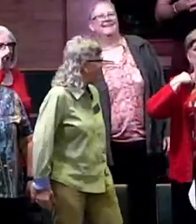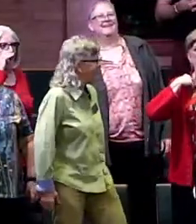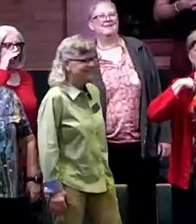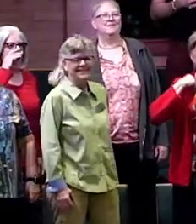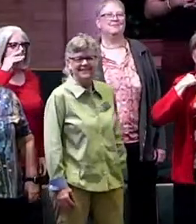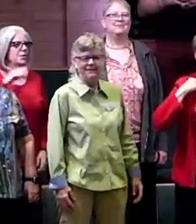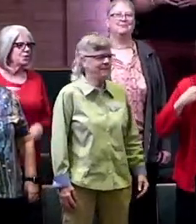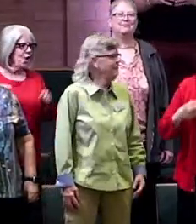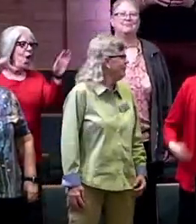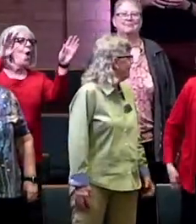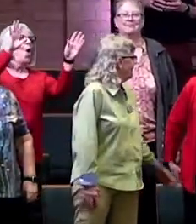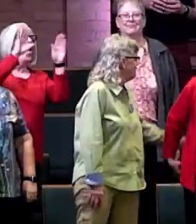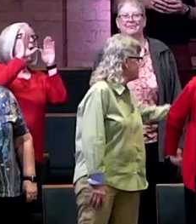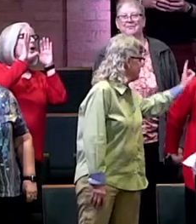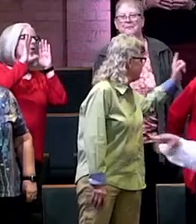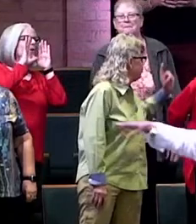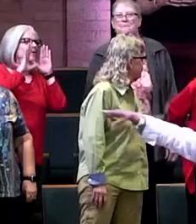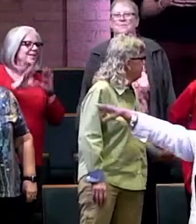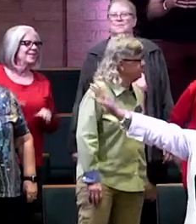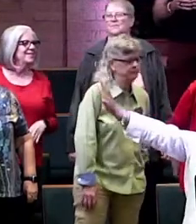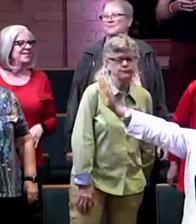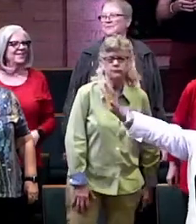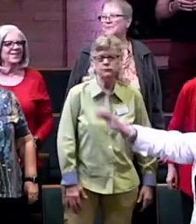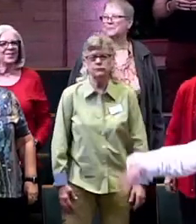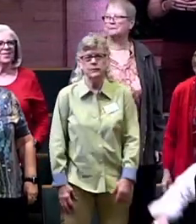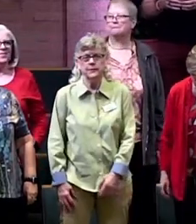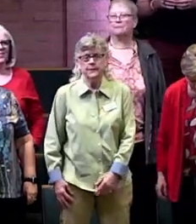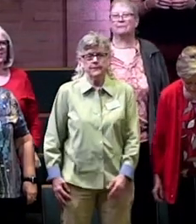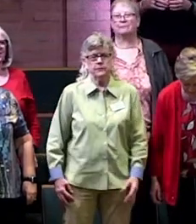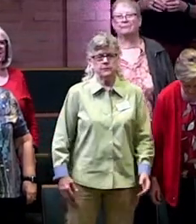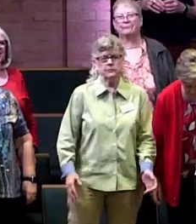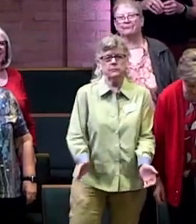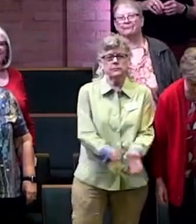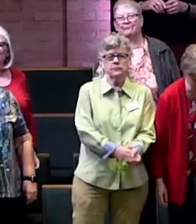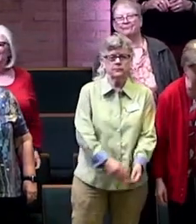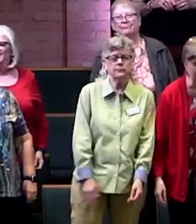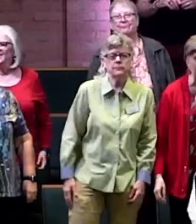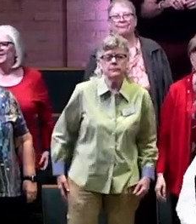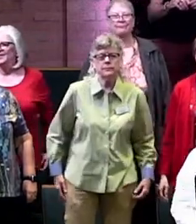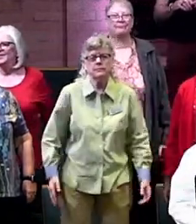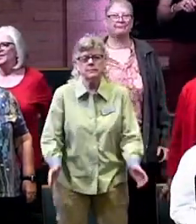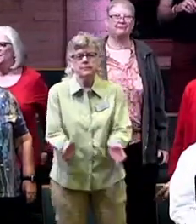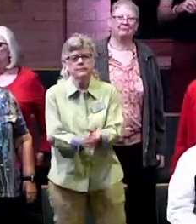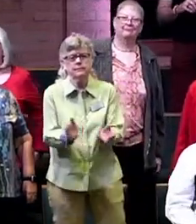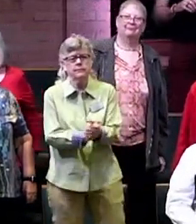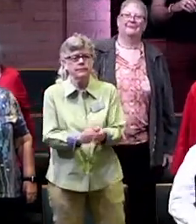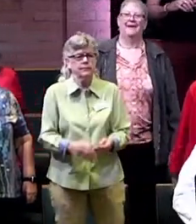Beautiful. How you doing over there? Good to see you.